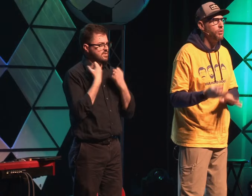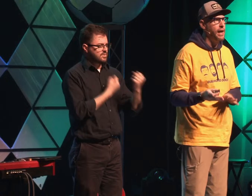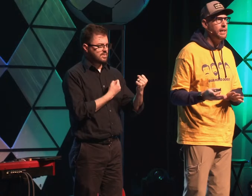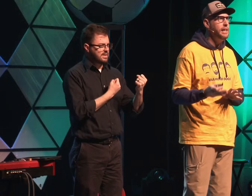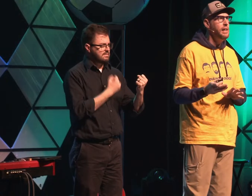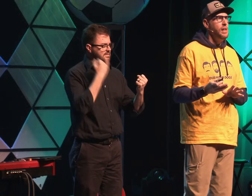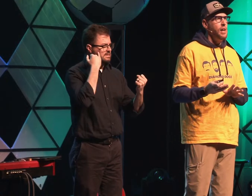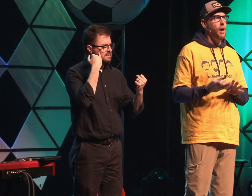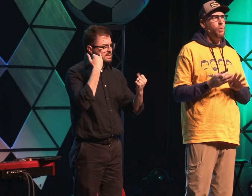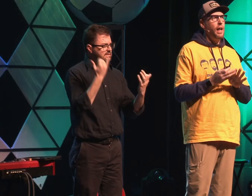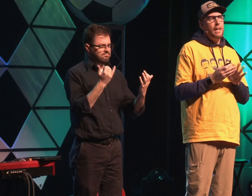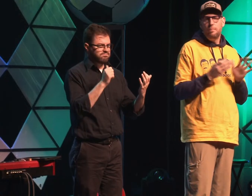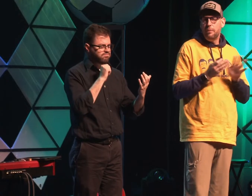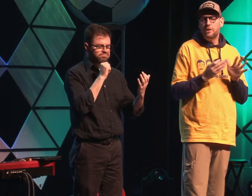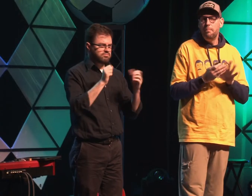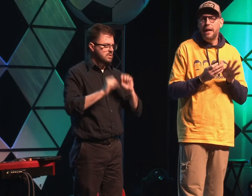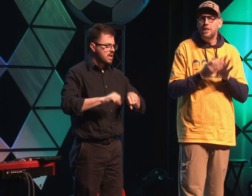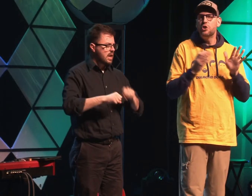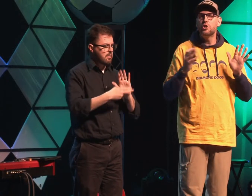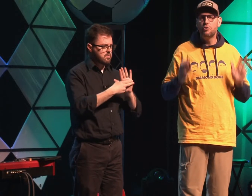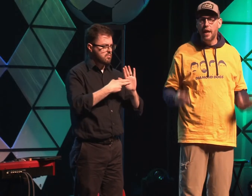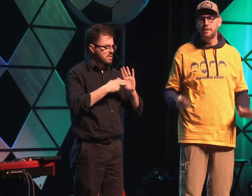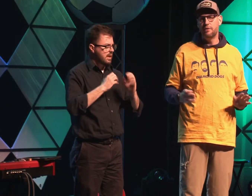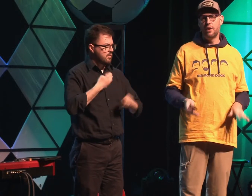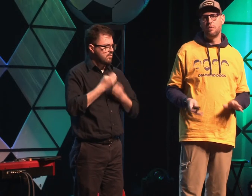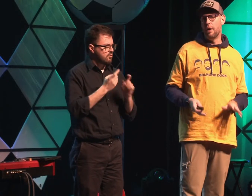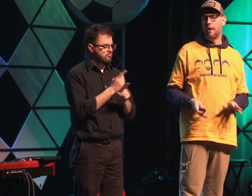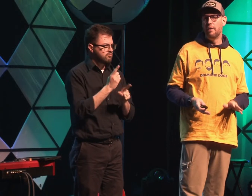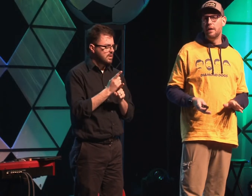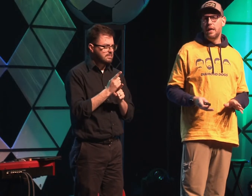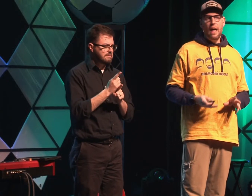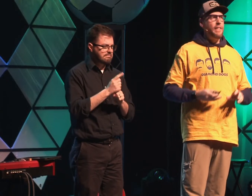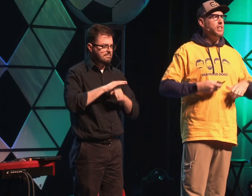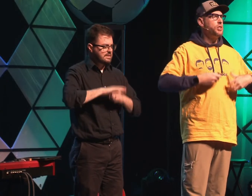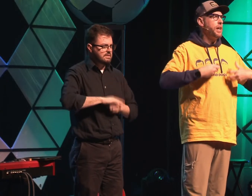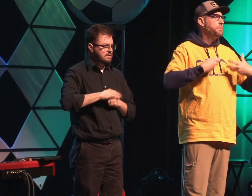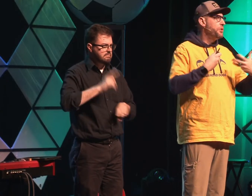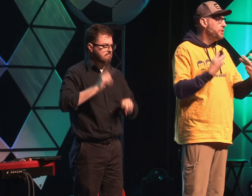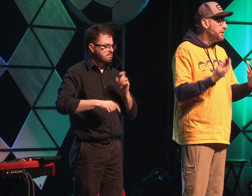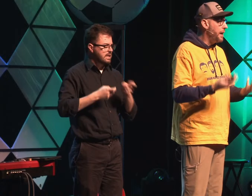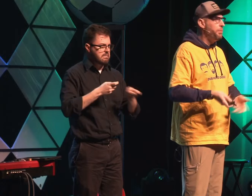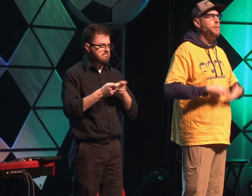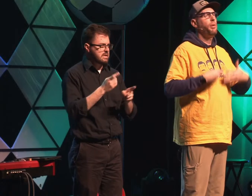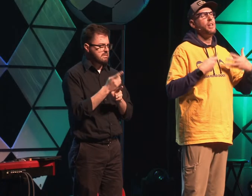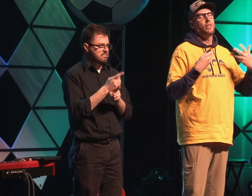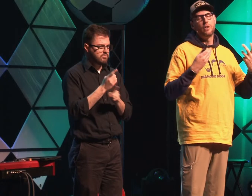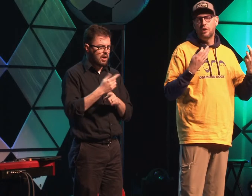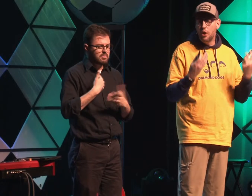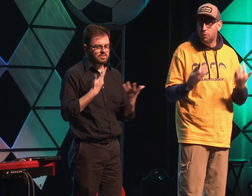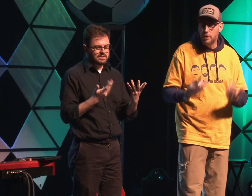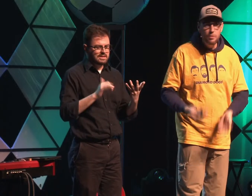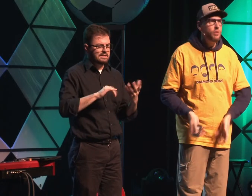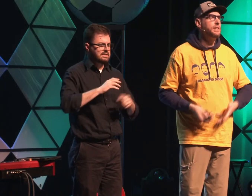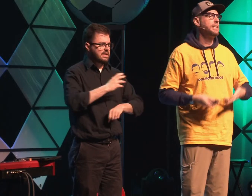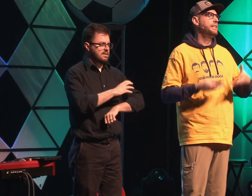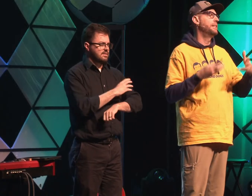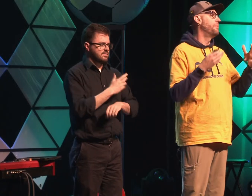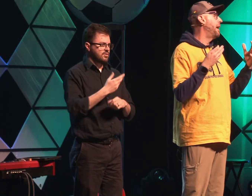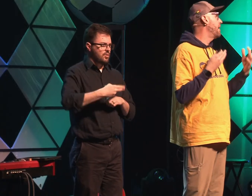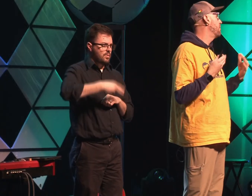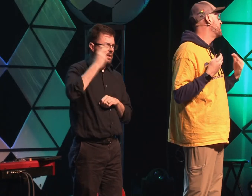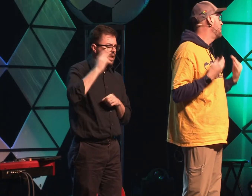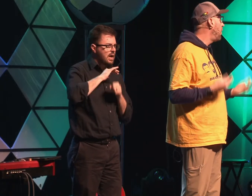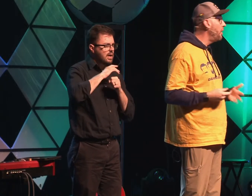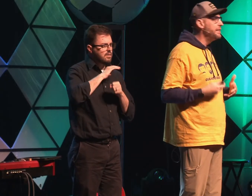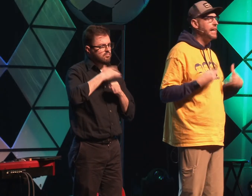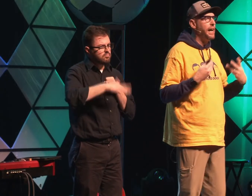them correctly, we're not going to be able to manage stress very well. And that stress produces high blood pressure, a lowered immune system,